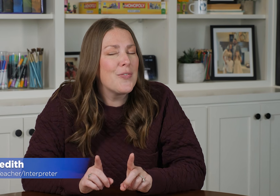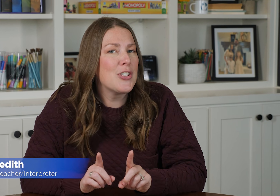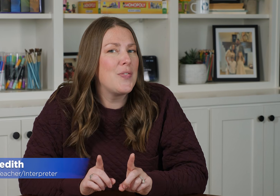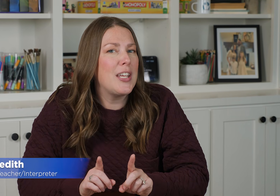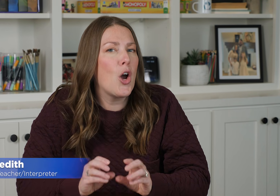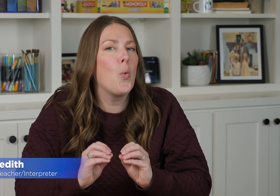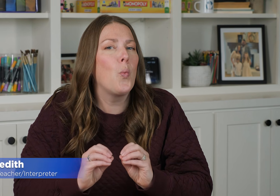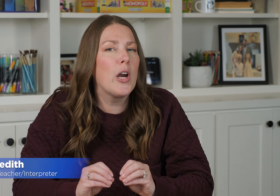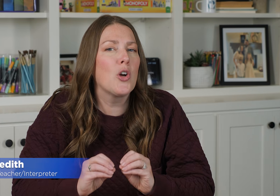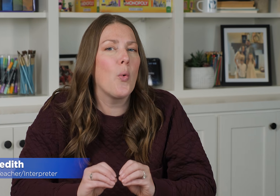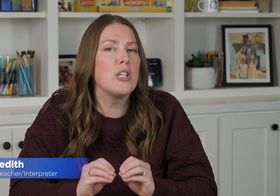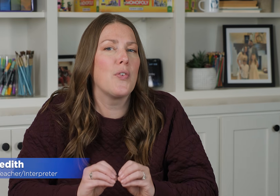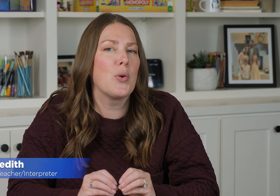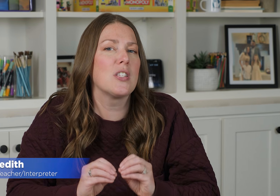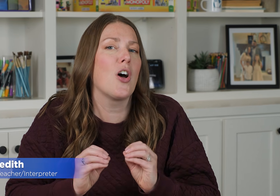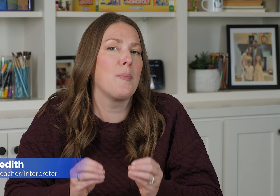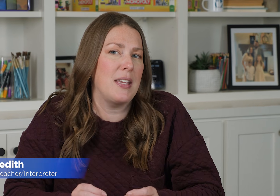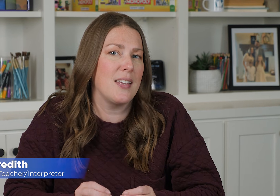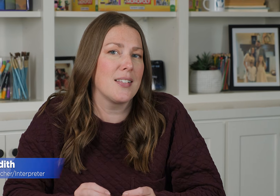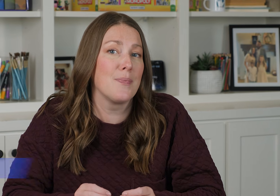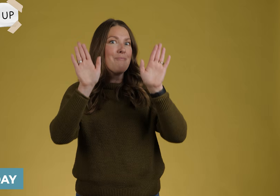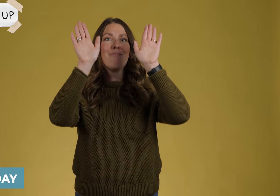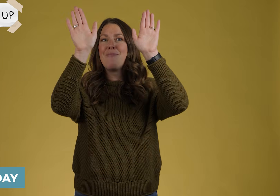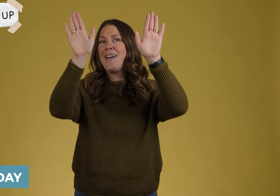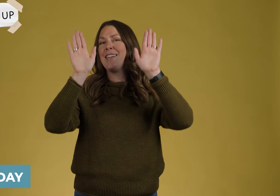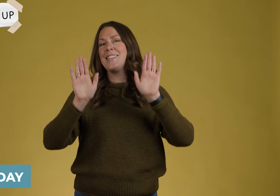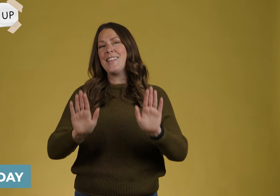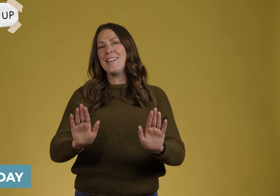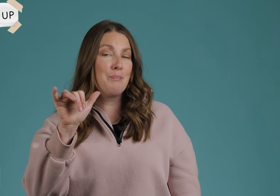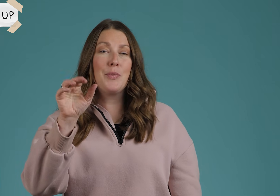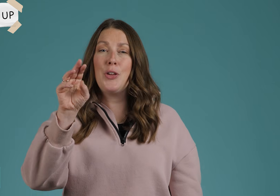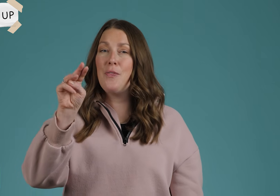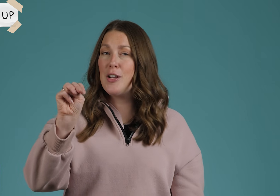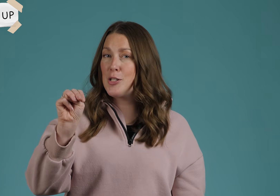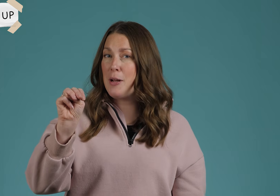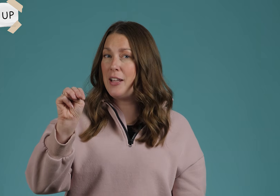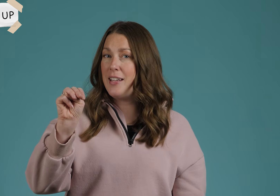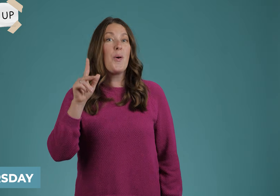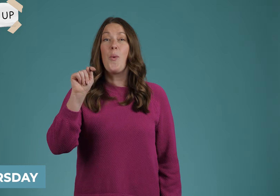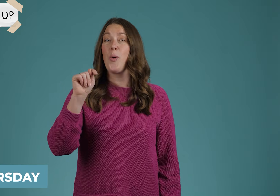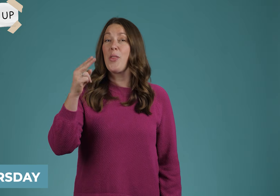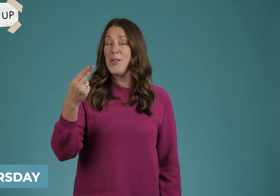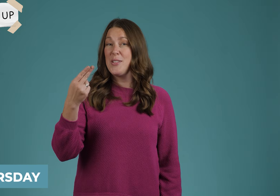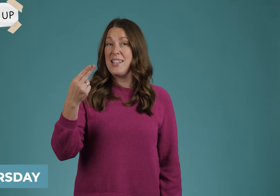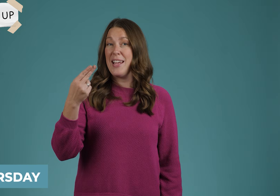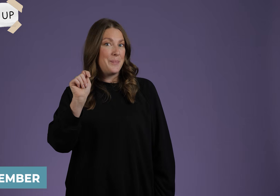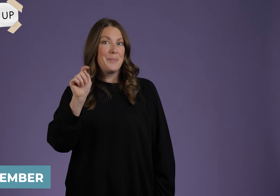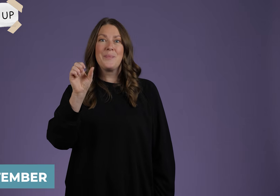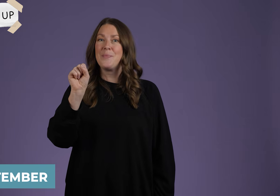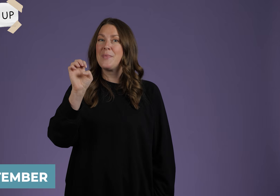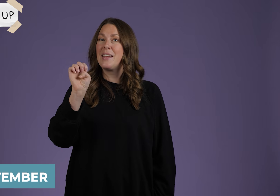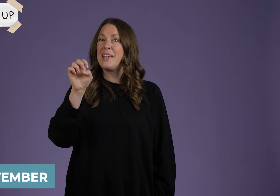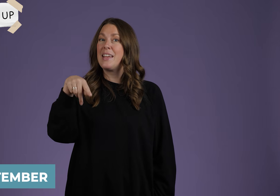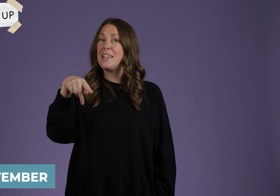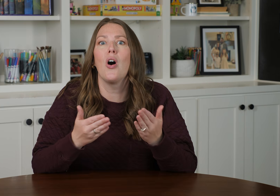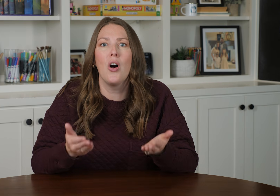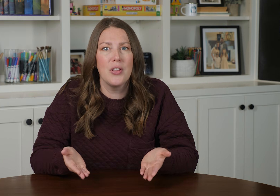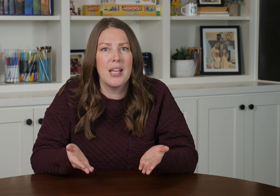first video, we're going to focus on the basics, days of the week and months of the year. These are foundational signs you'll use all the time